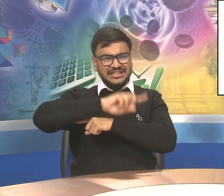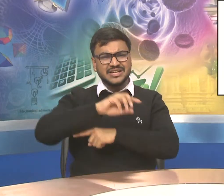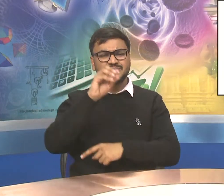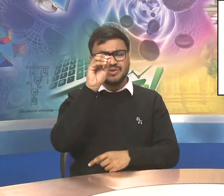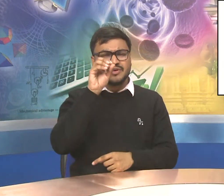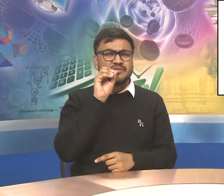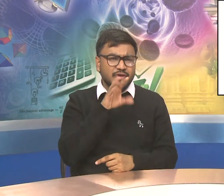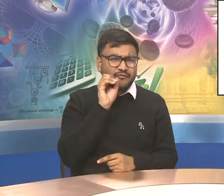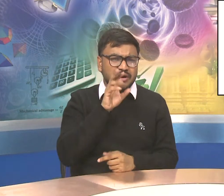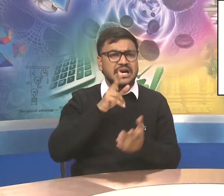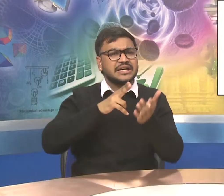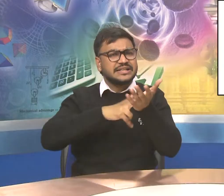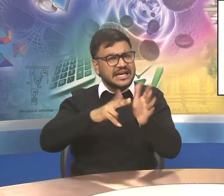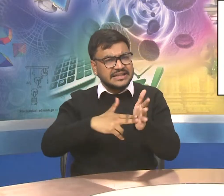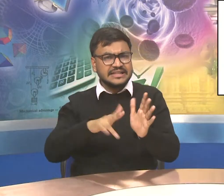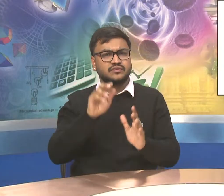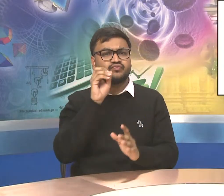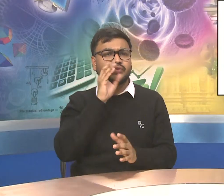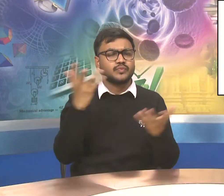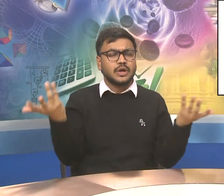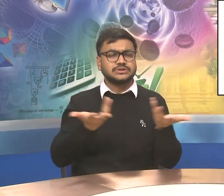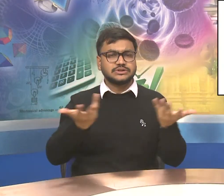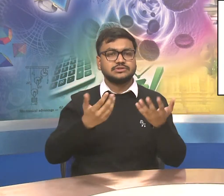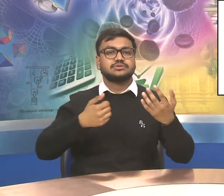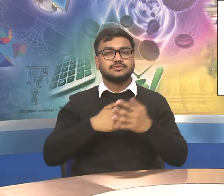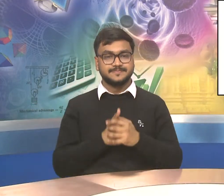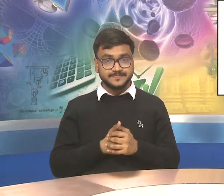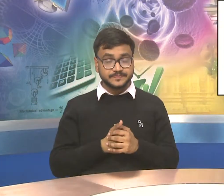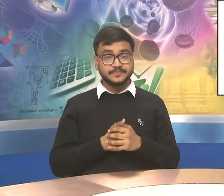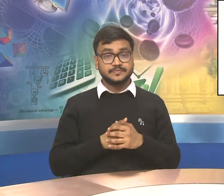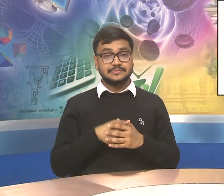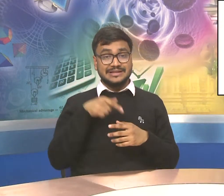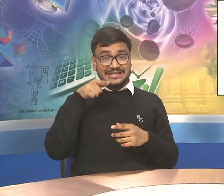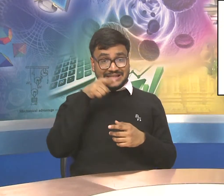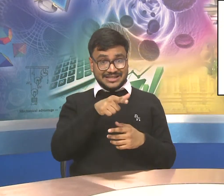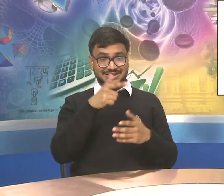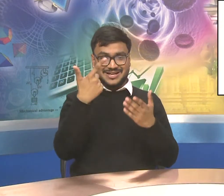Third is everyday information need is the needed.